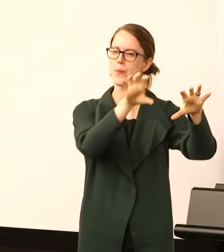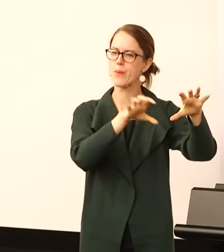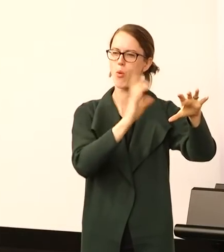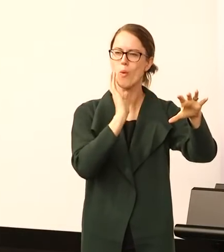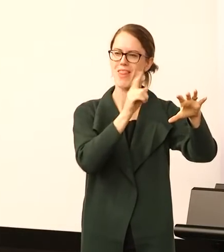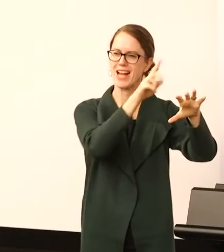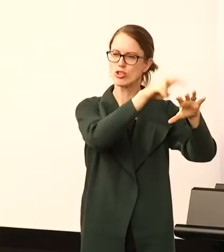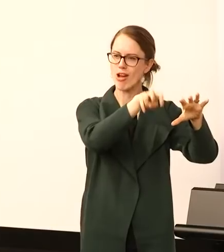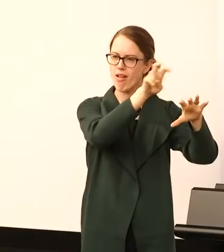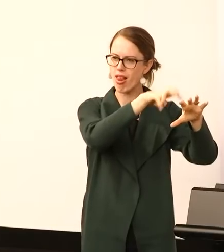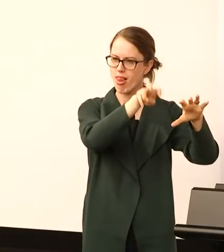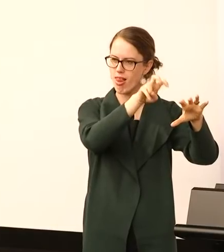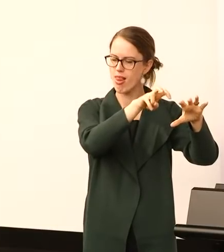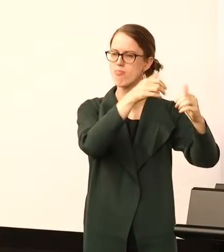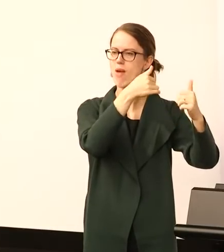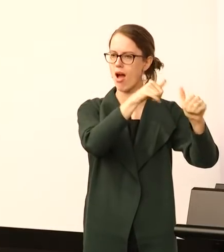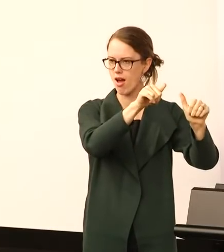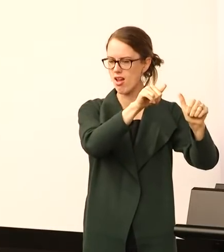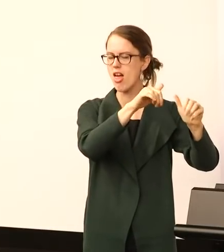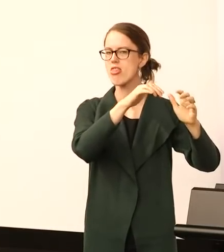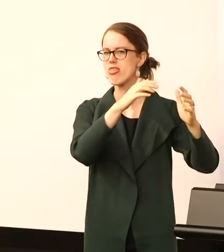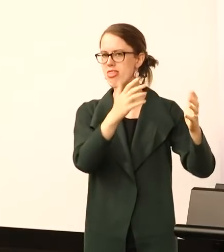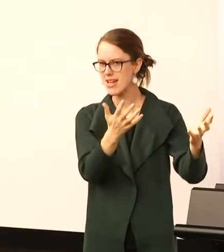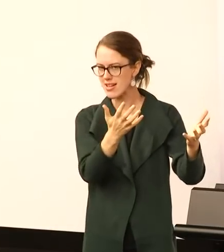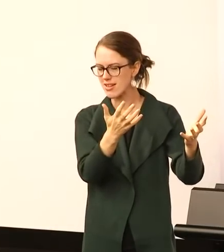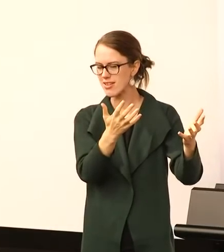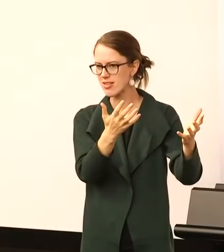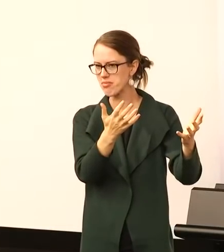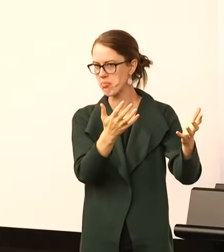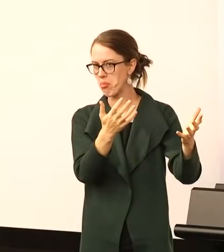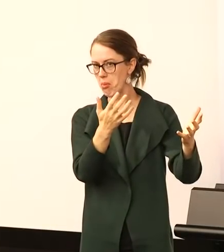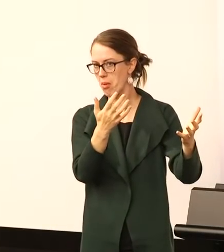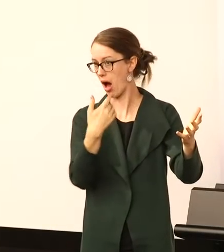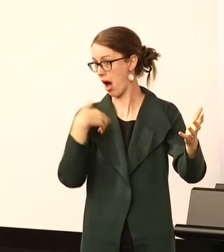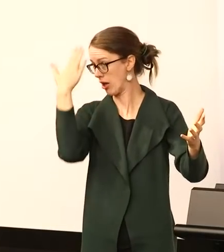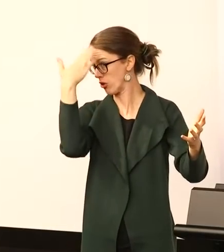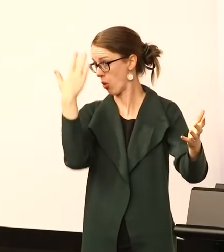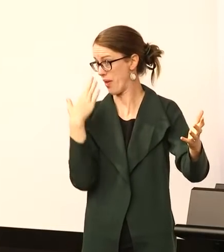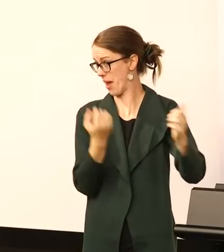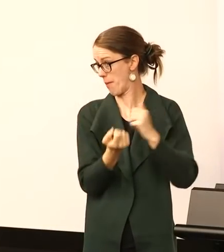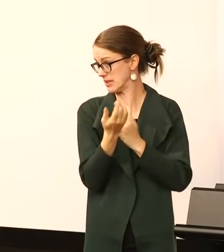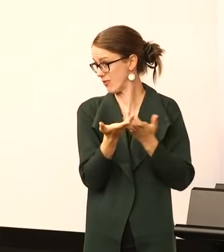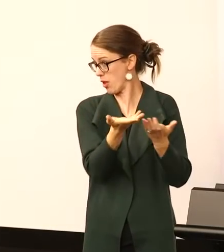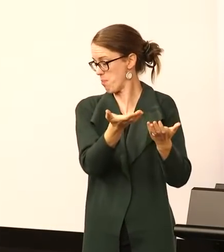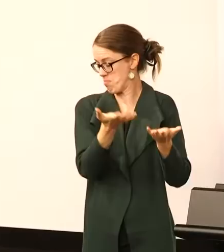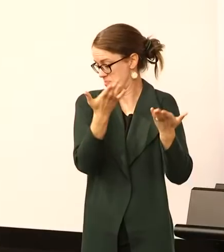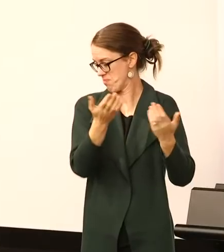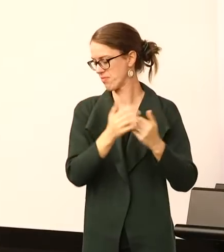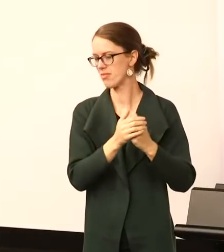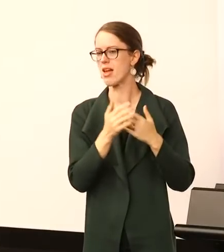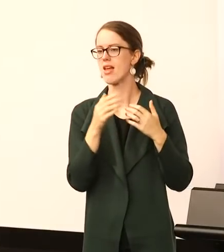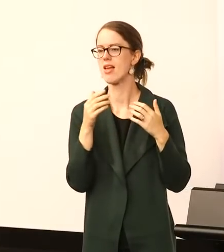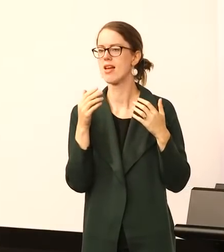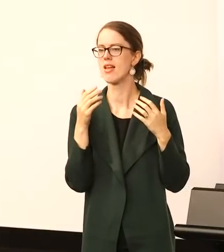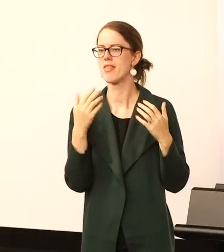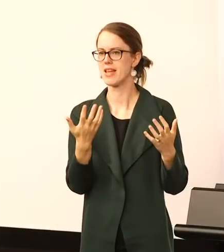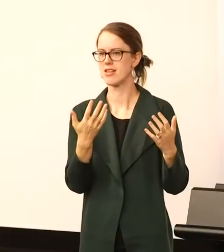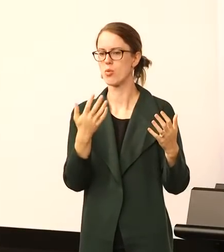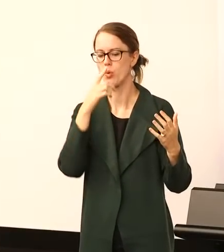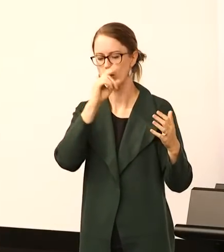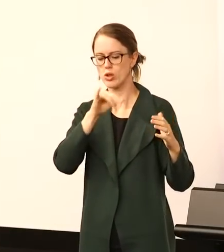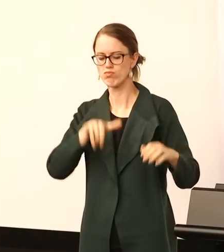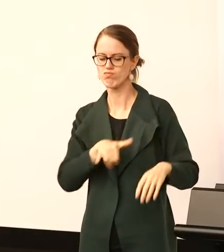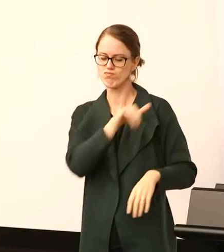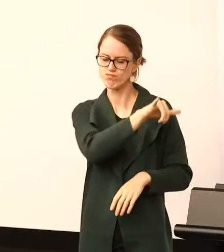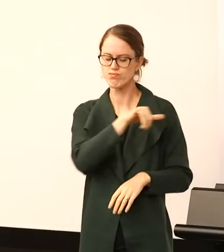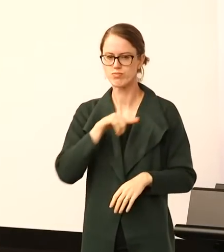may well be they feel they're ready, and I can't preempt the decision by the Australian leadership. They're ready for that trans-Tasman